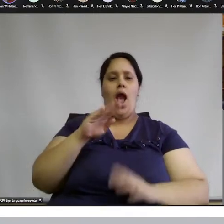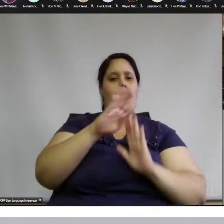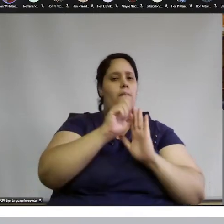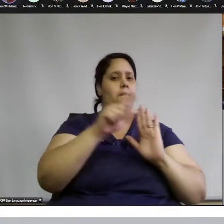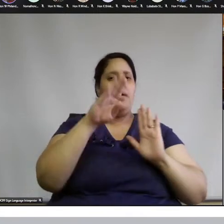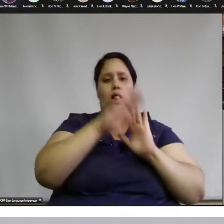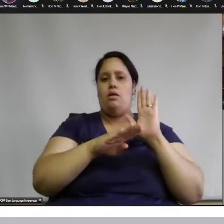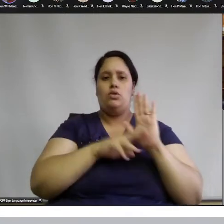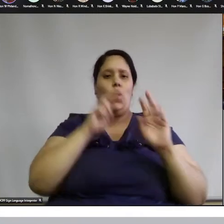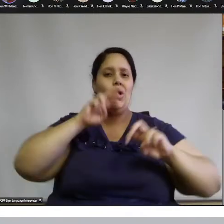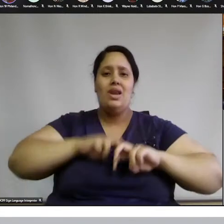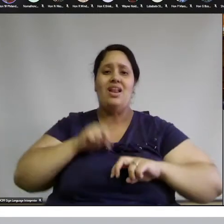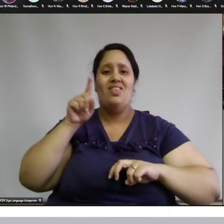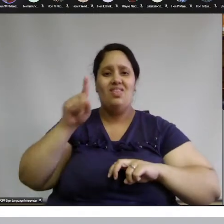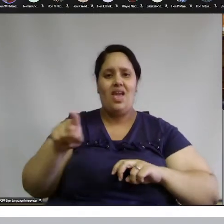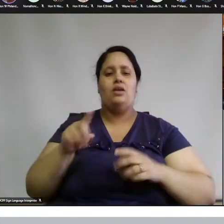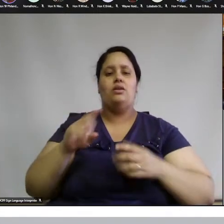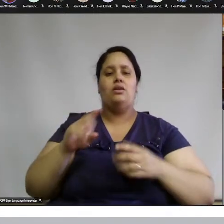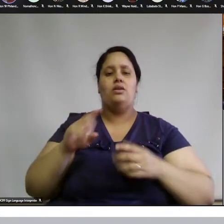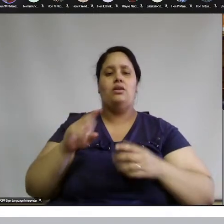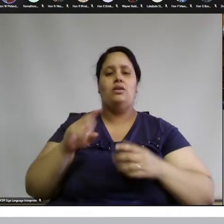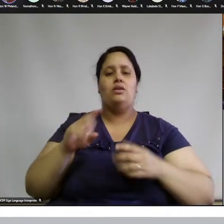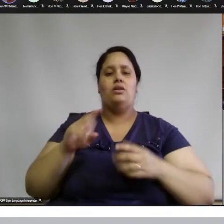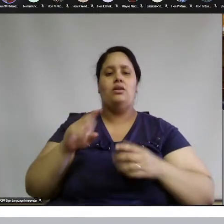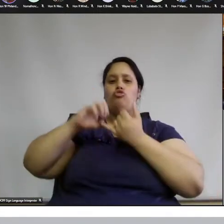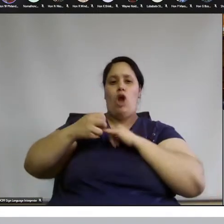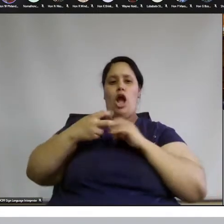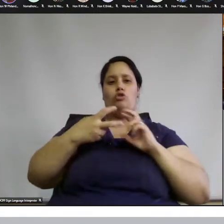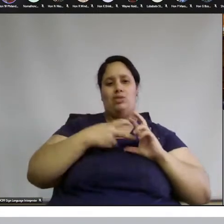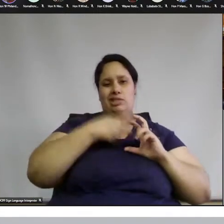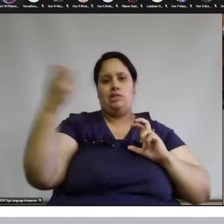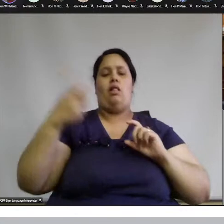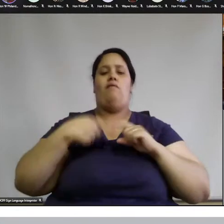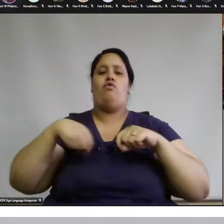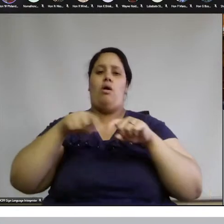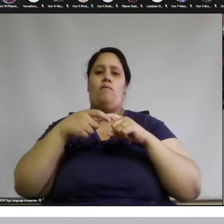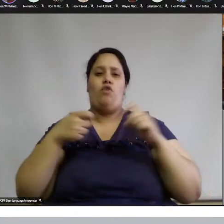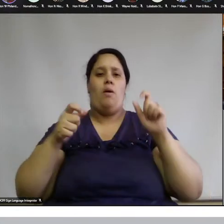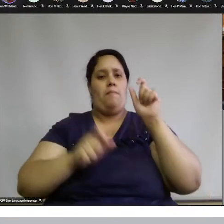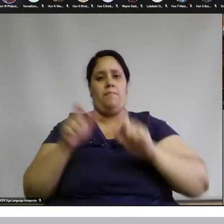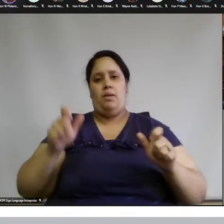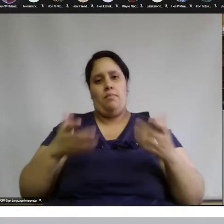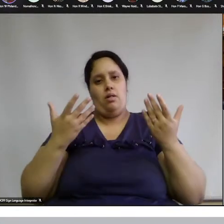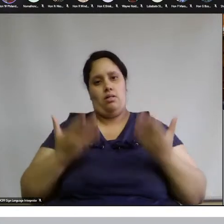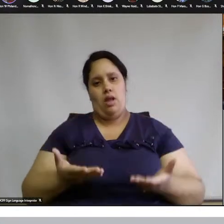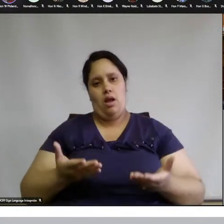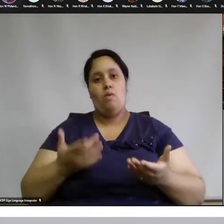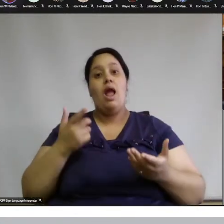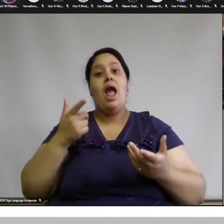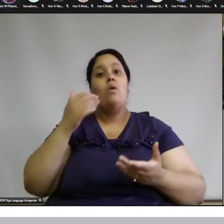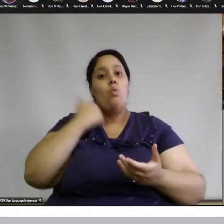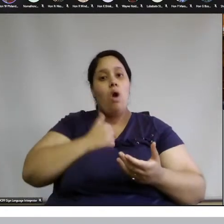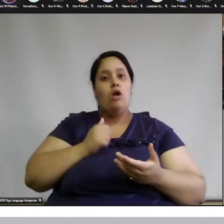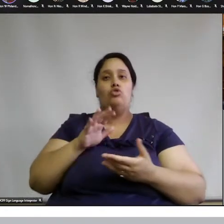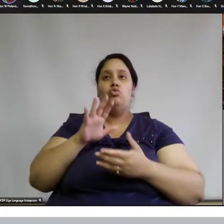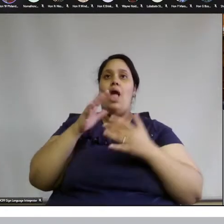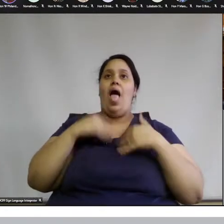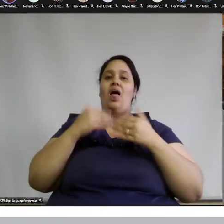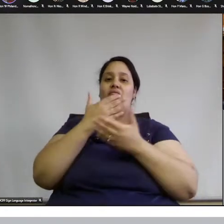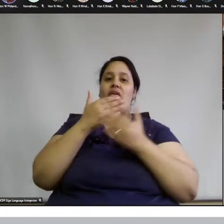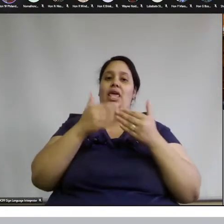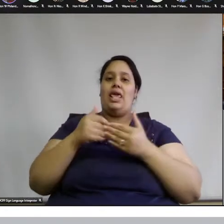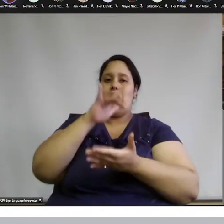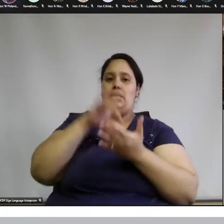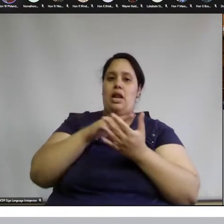just another trick from the ANC to steal once again from residents and centralize healthcare under